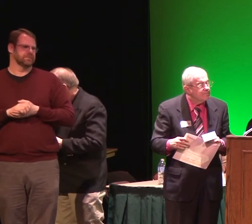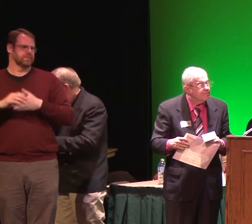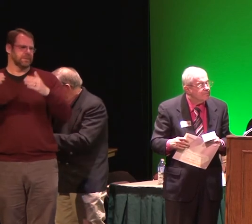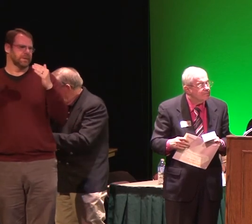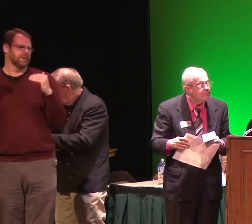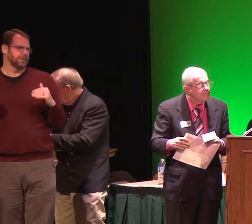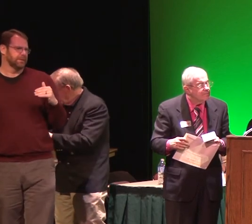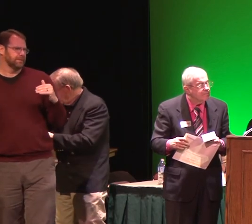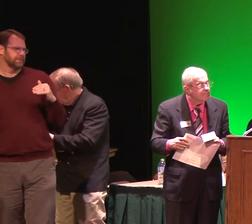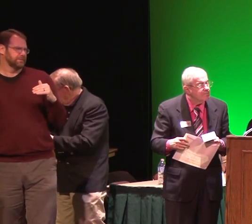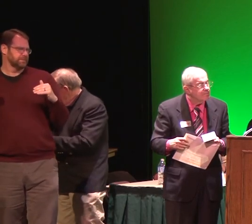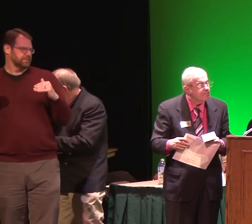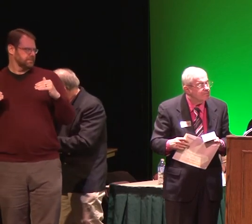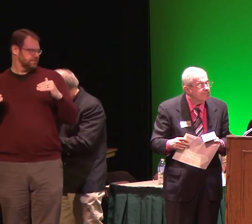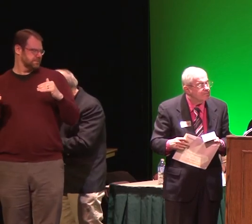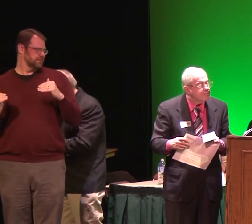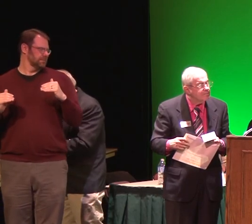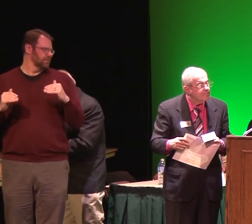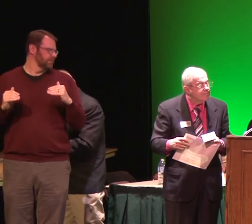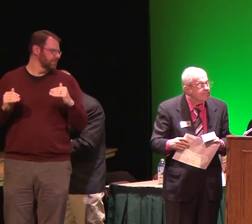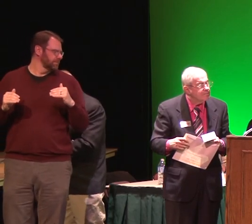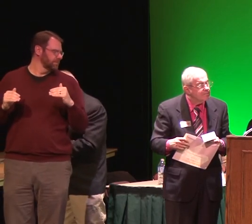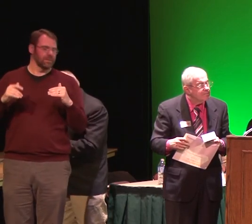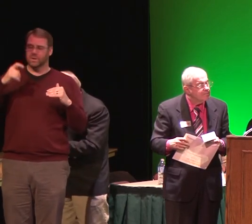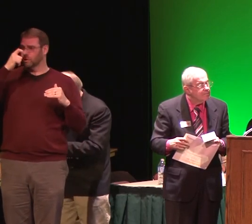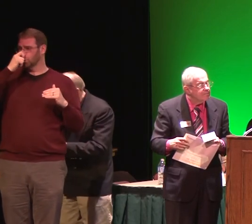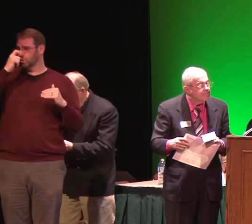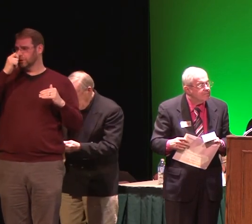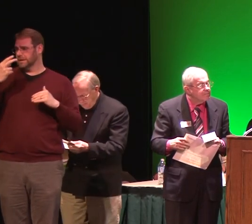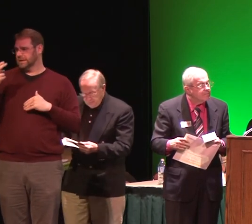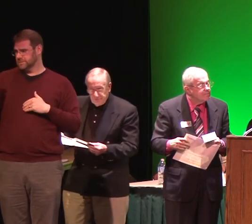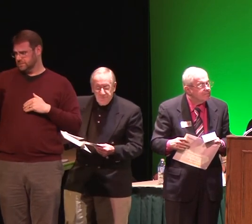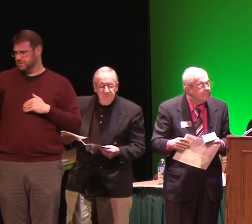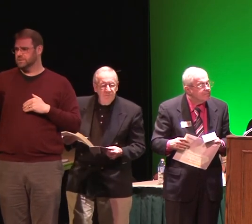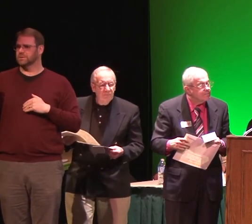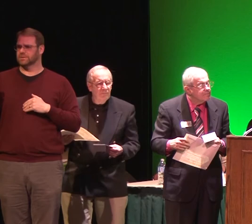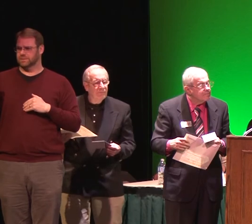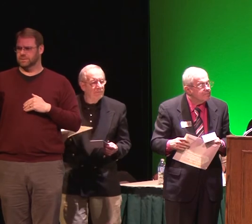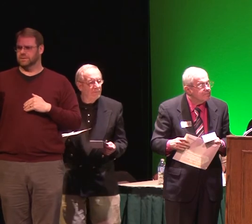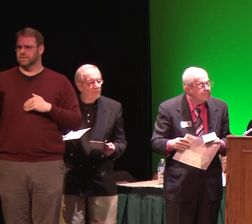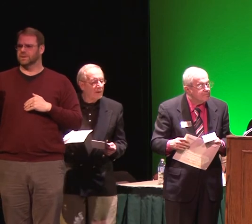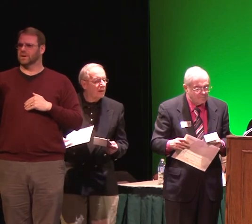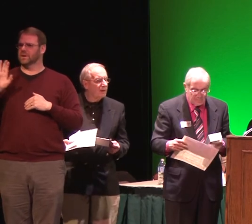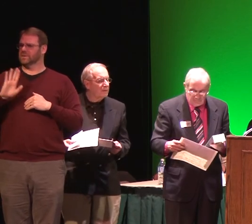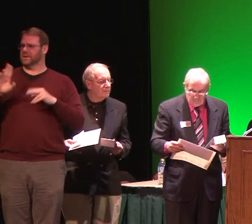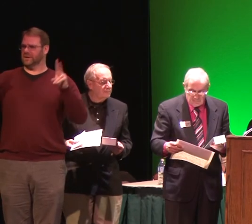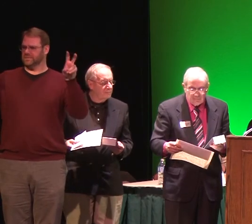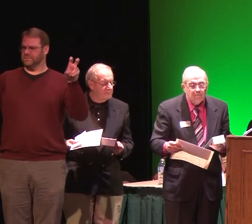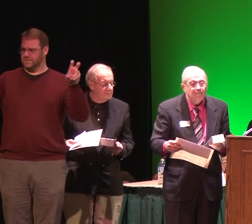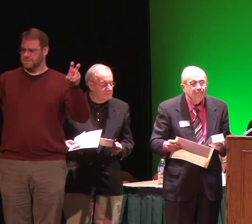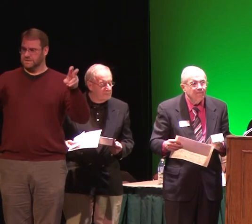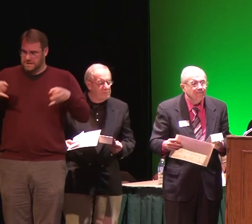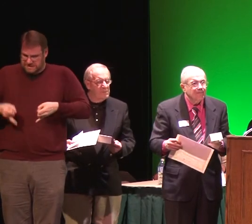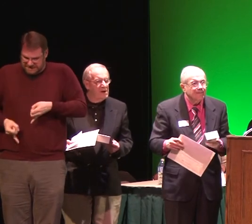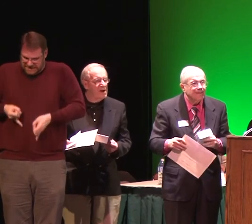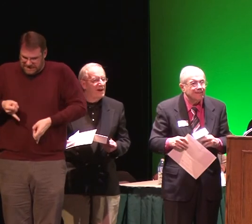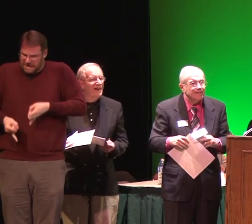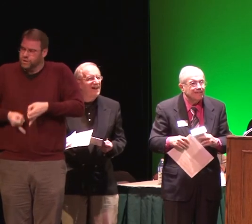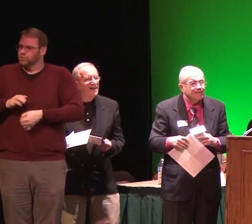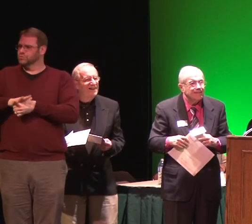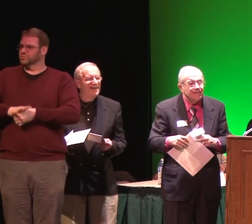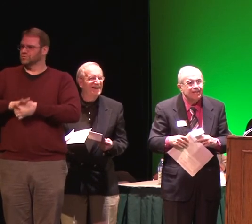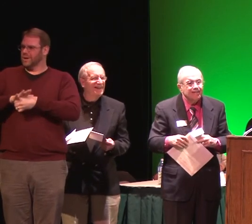And our next first place award winner is from Taunton High School. The title of the project, Stiletto Stress,